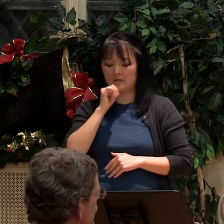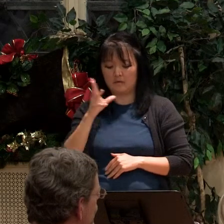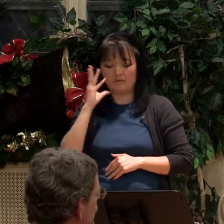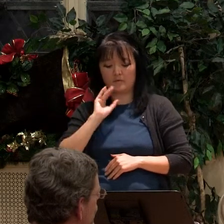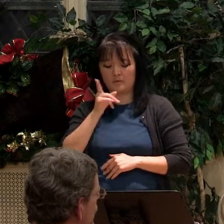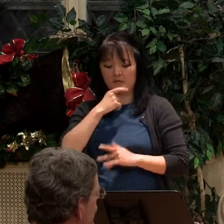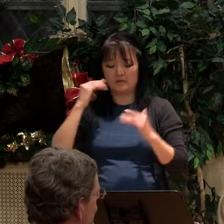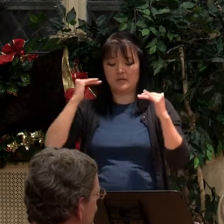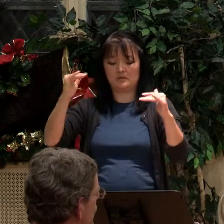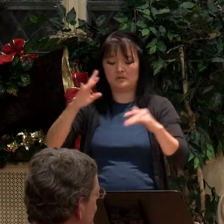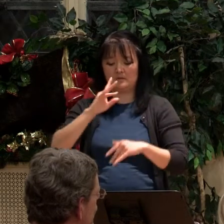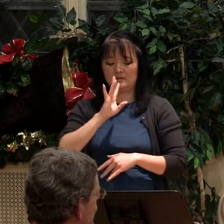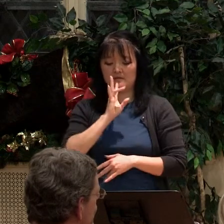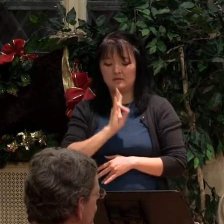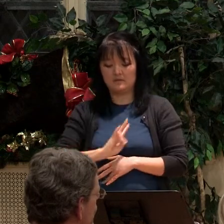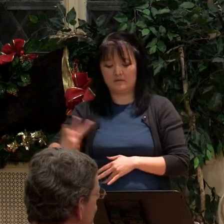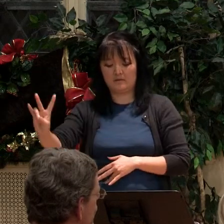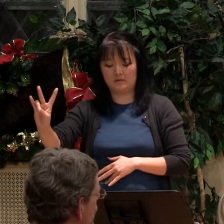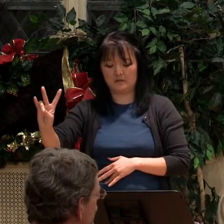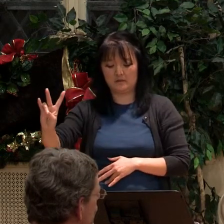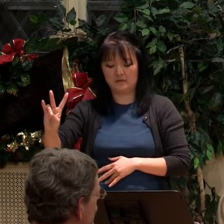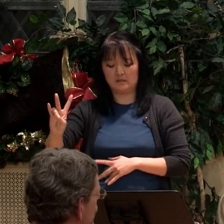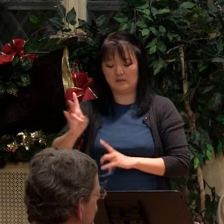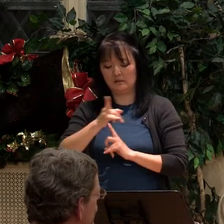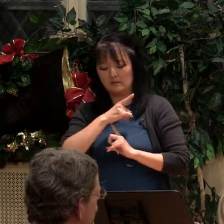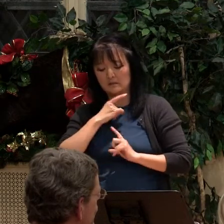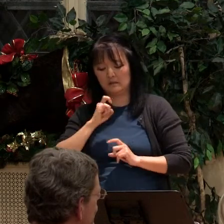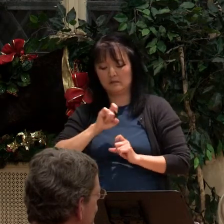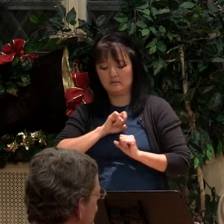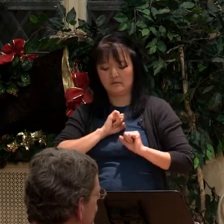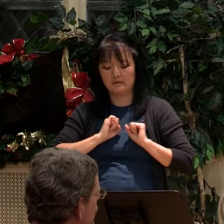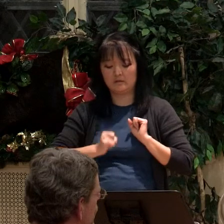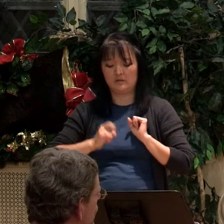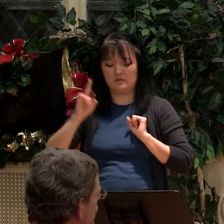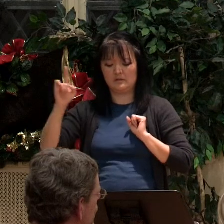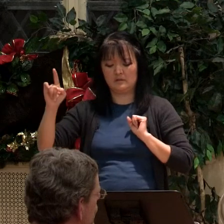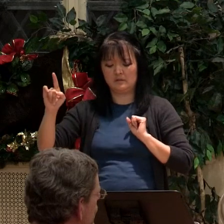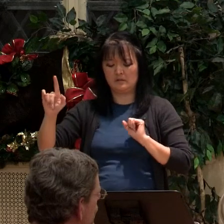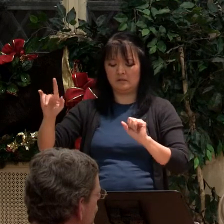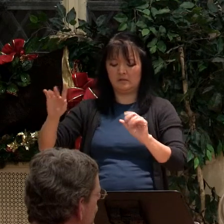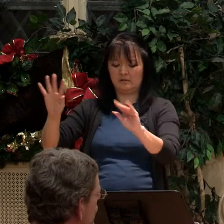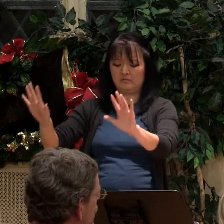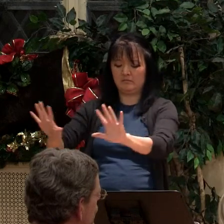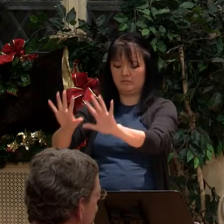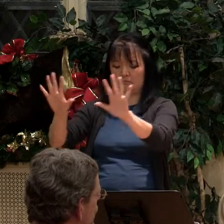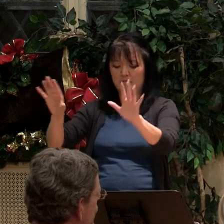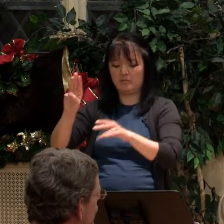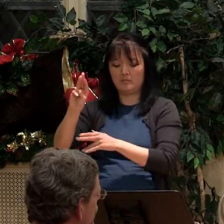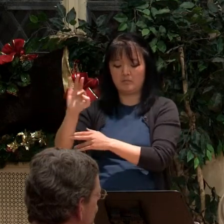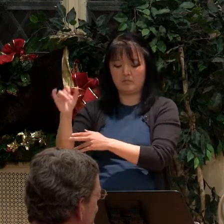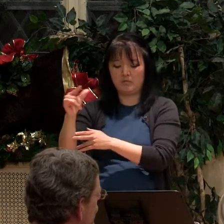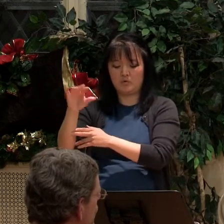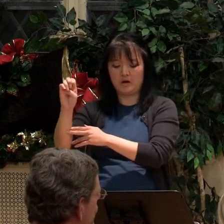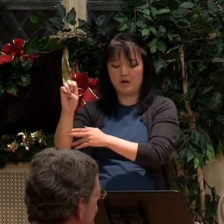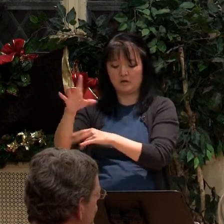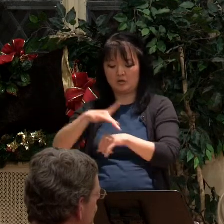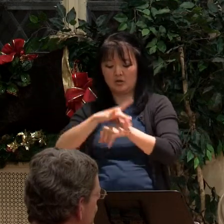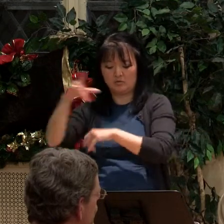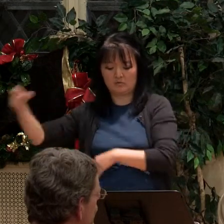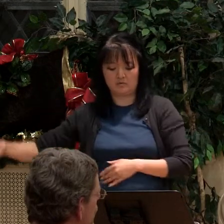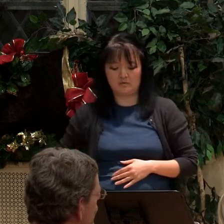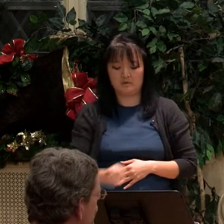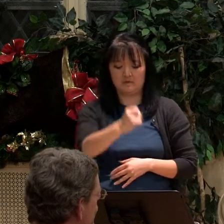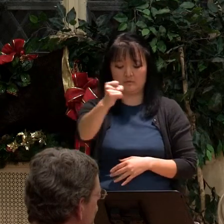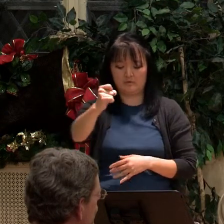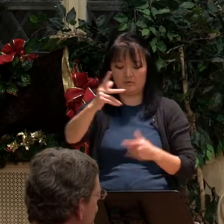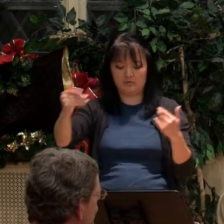7 years old, I am parched and aching. She is a mirage. Earth thrusts me into new